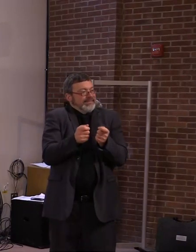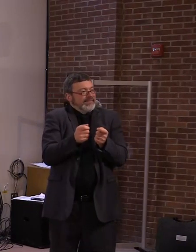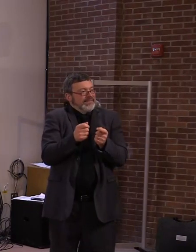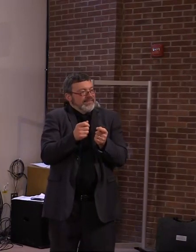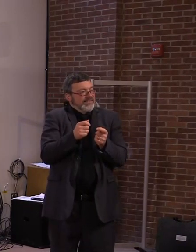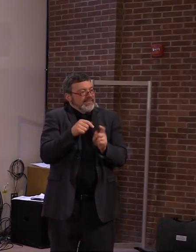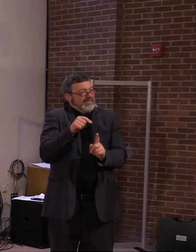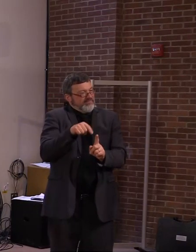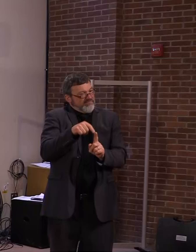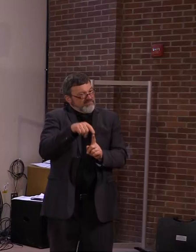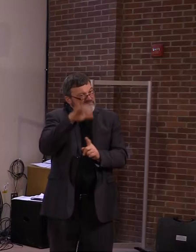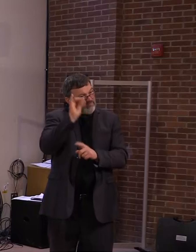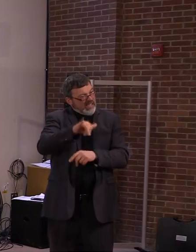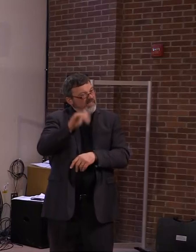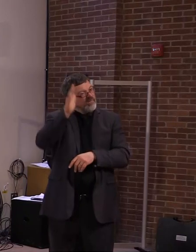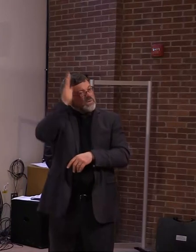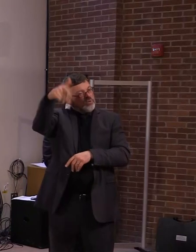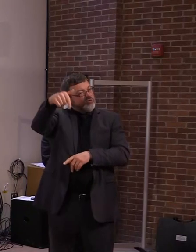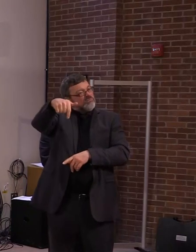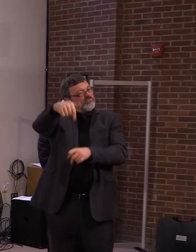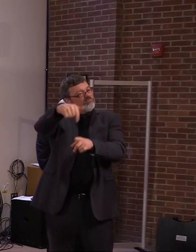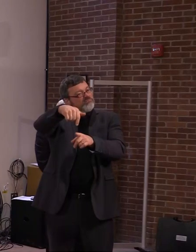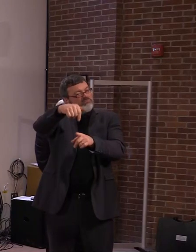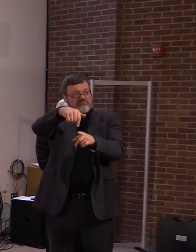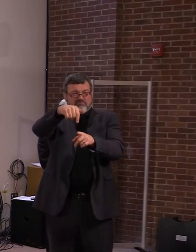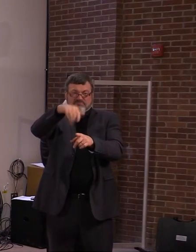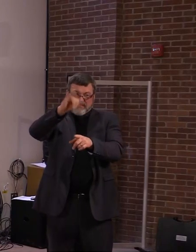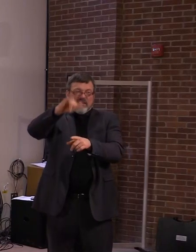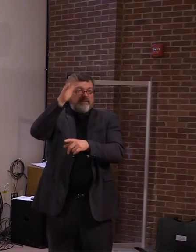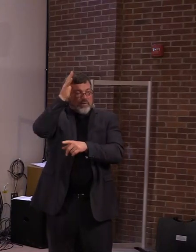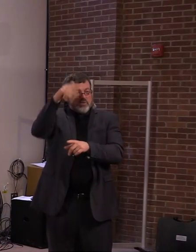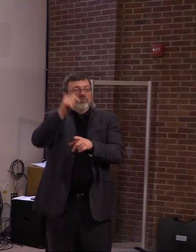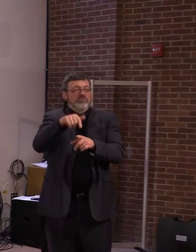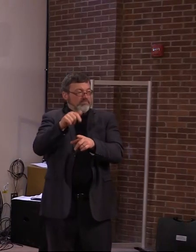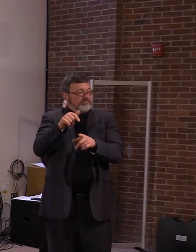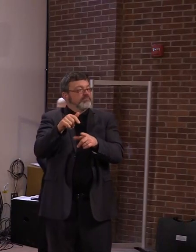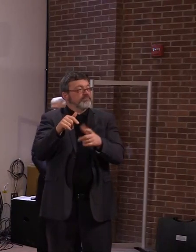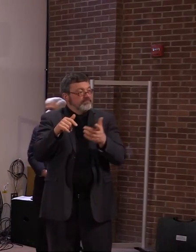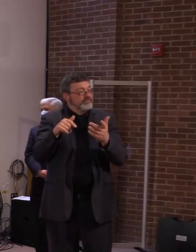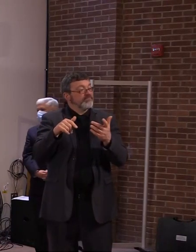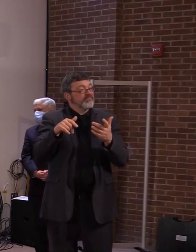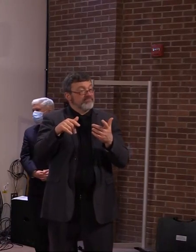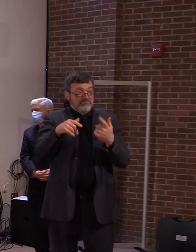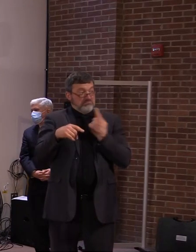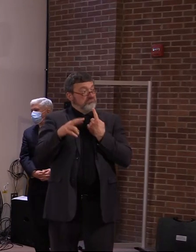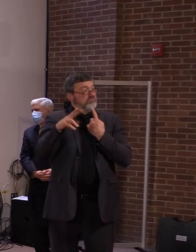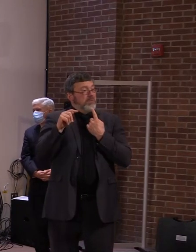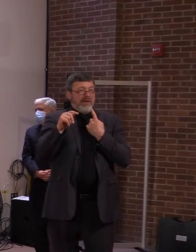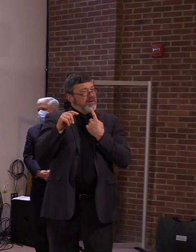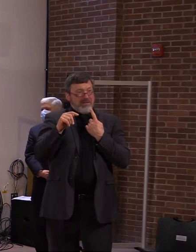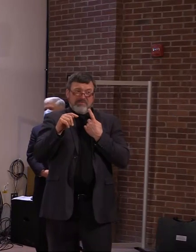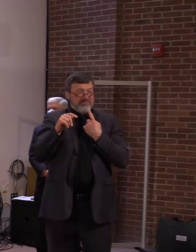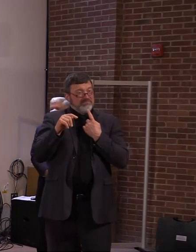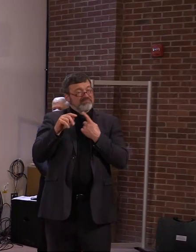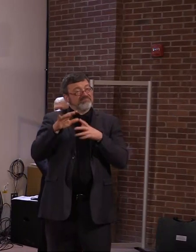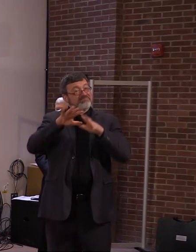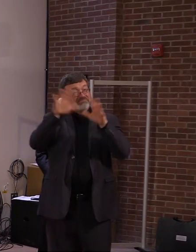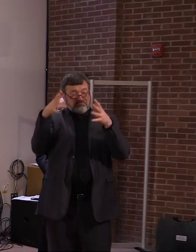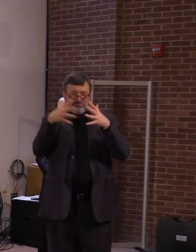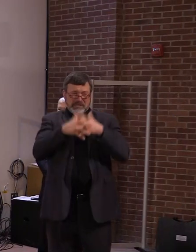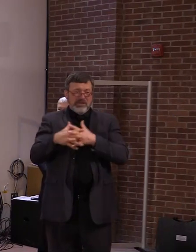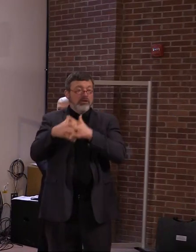think that the whole country and probably the world will be moving in that direction. But I